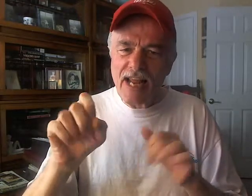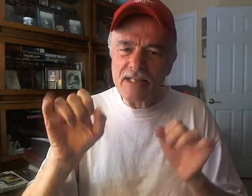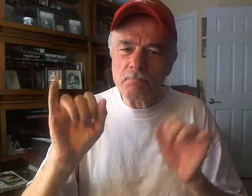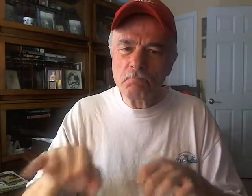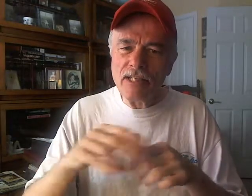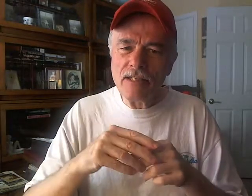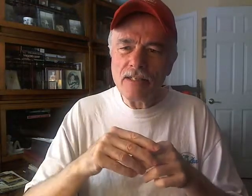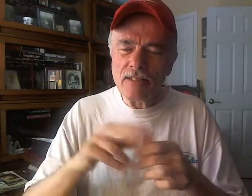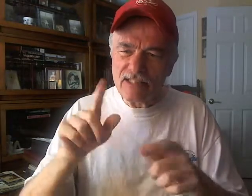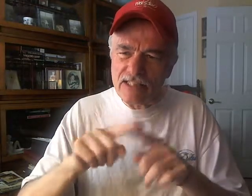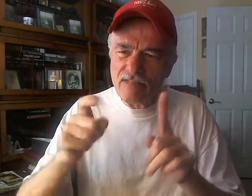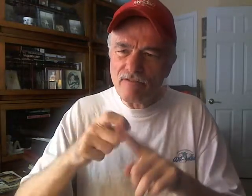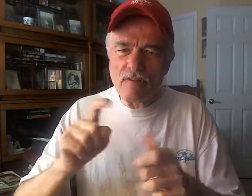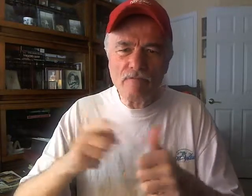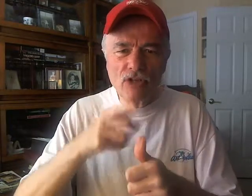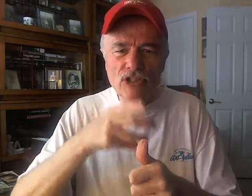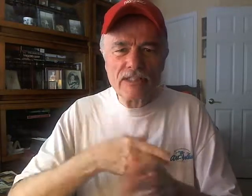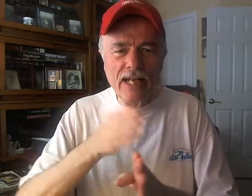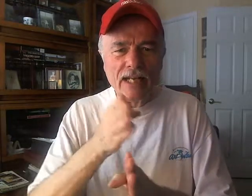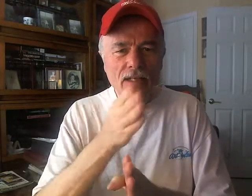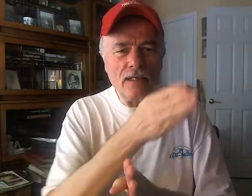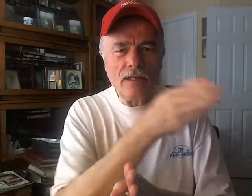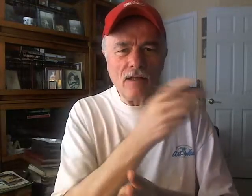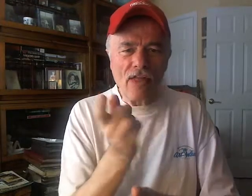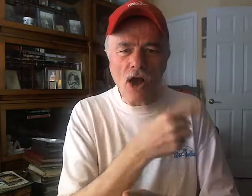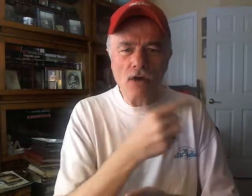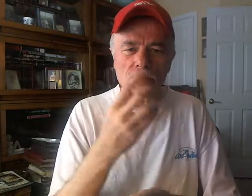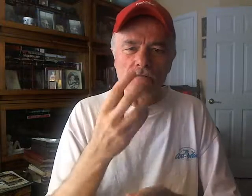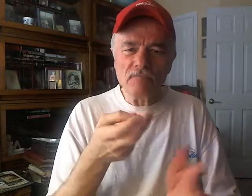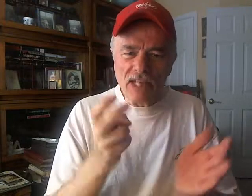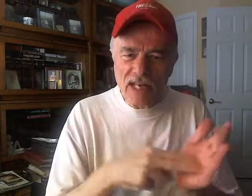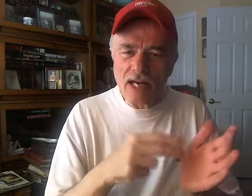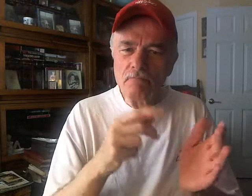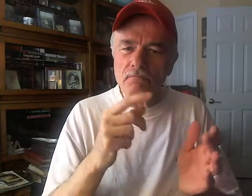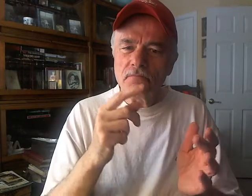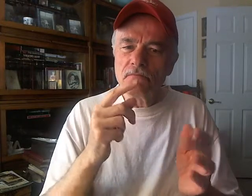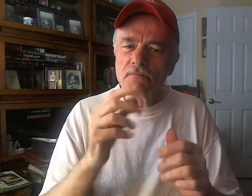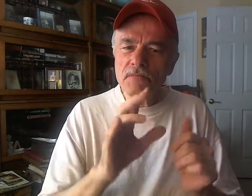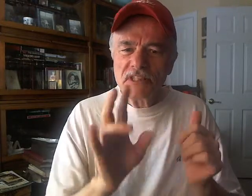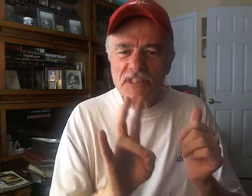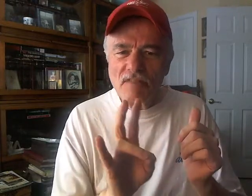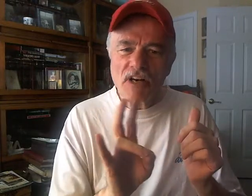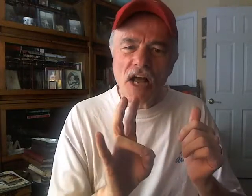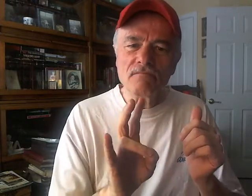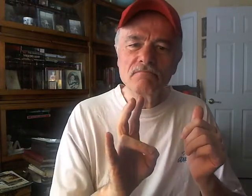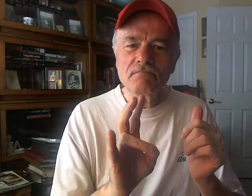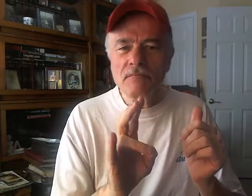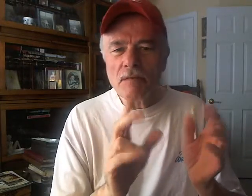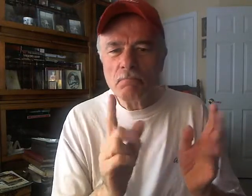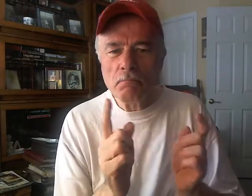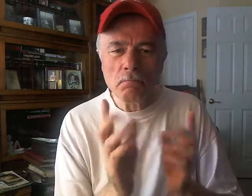laying, still for the first day. Dog, damn. Seminar,